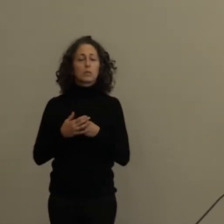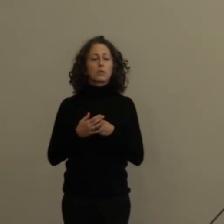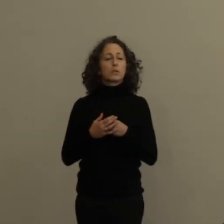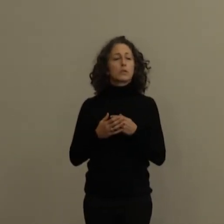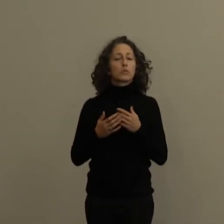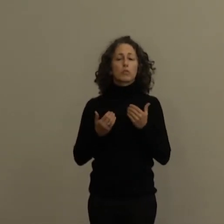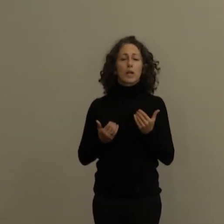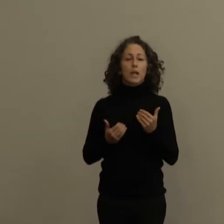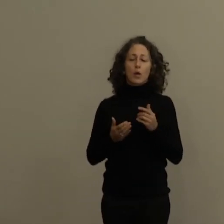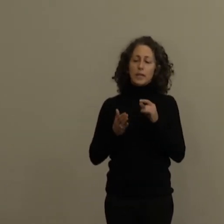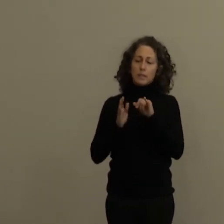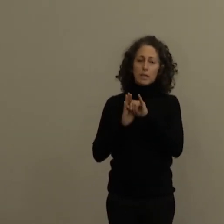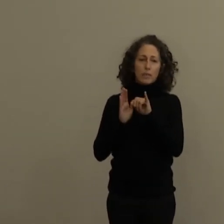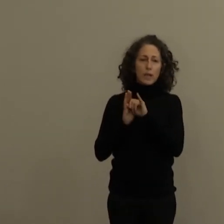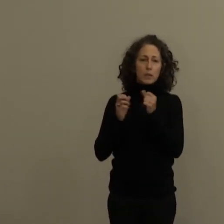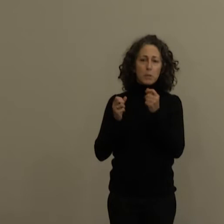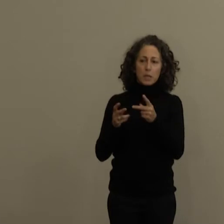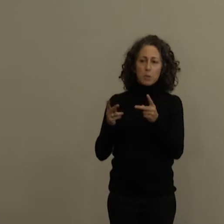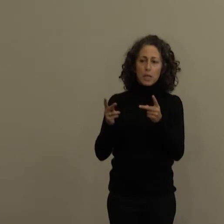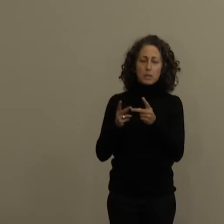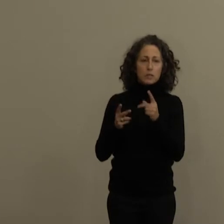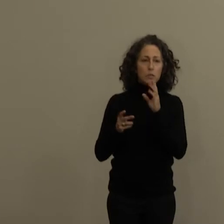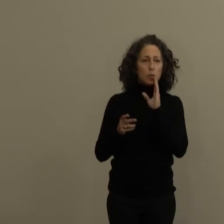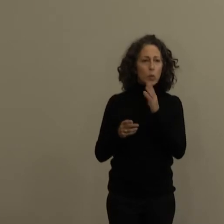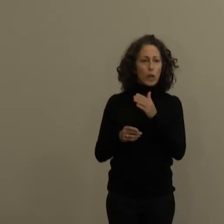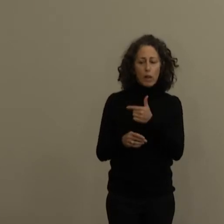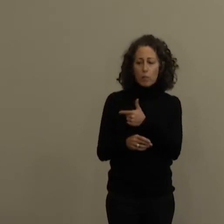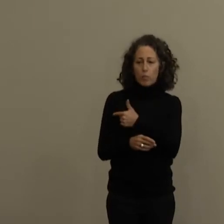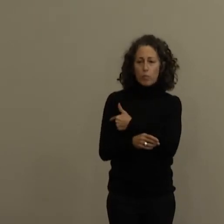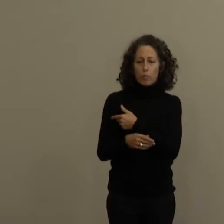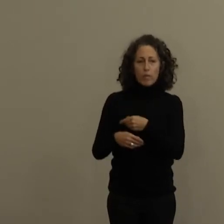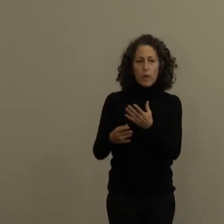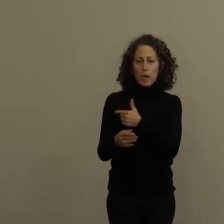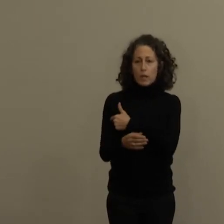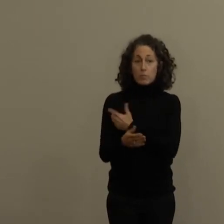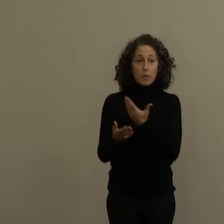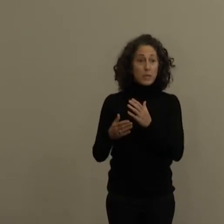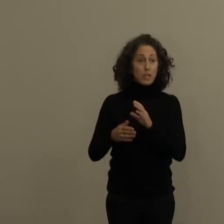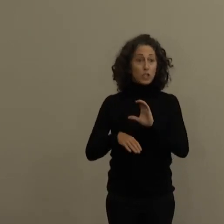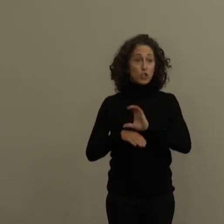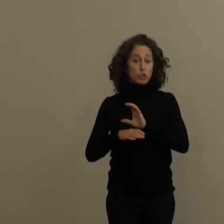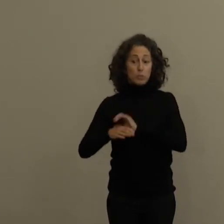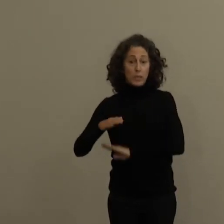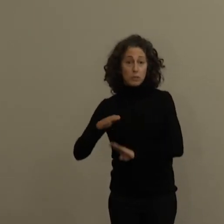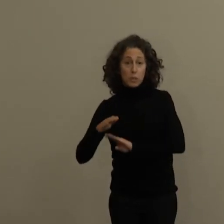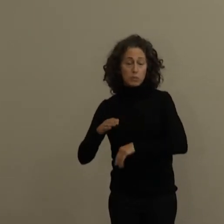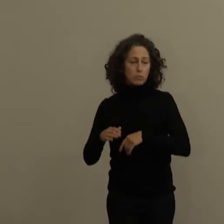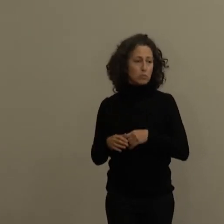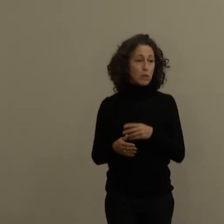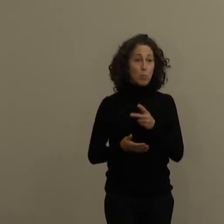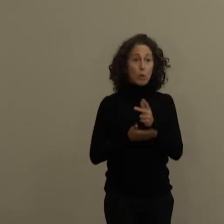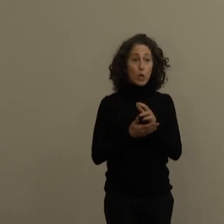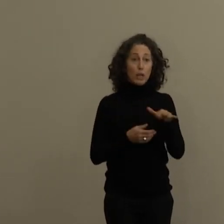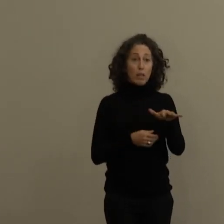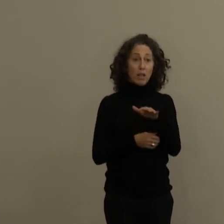identifying a whole variety of places for vaccine, whether it's church basements or parking lots, maybe even